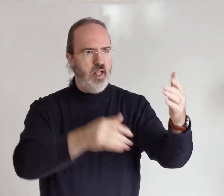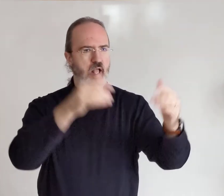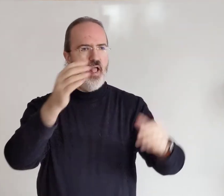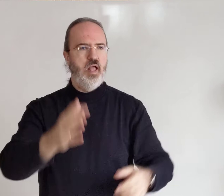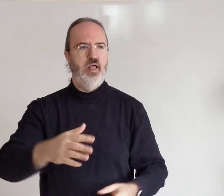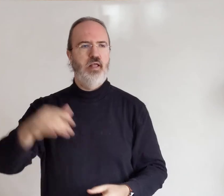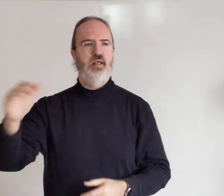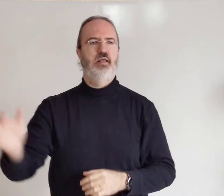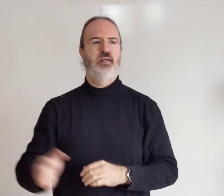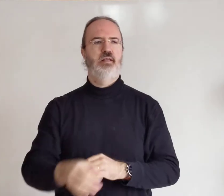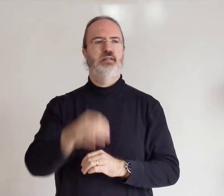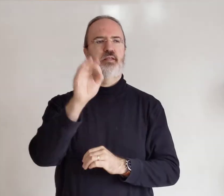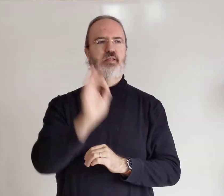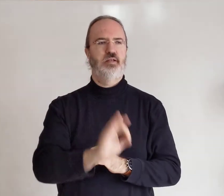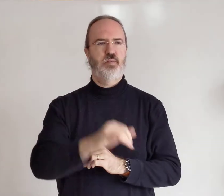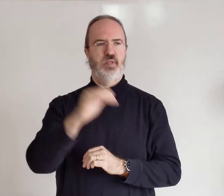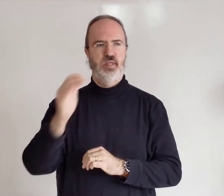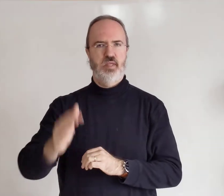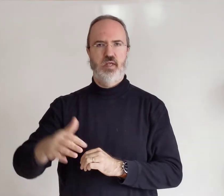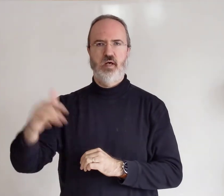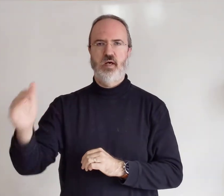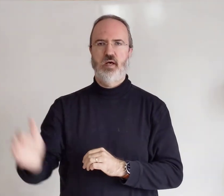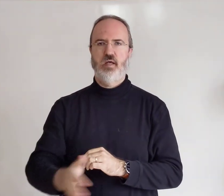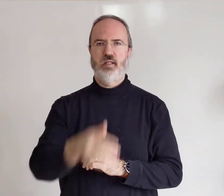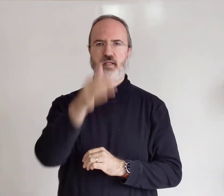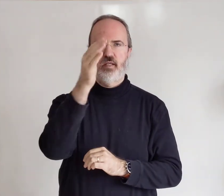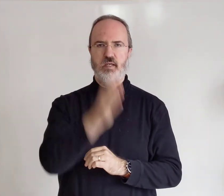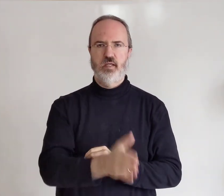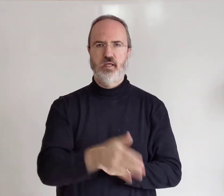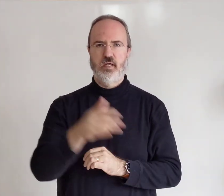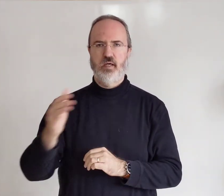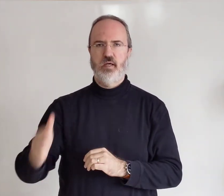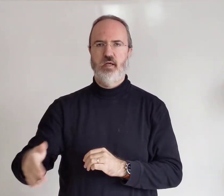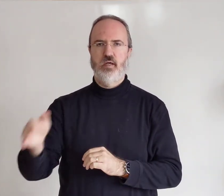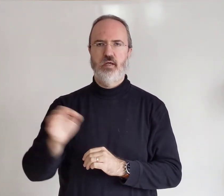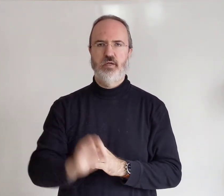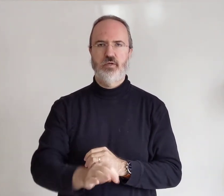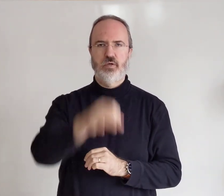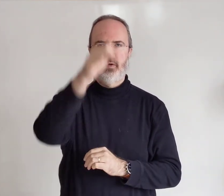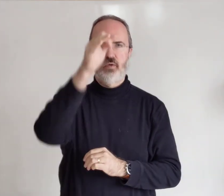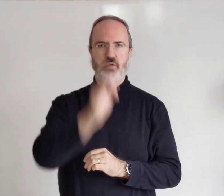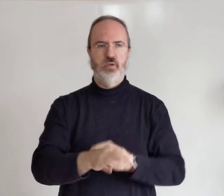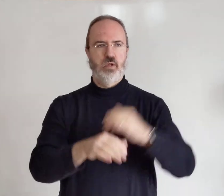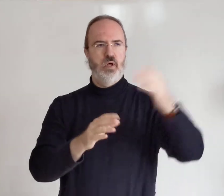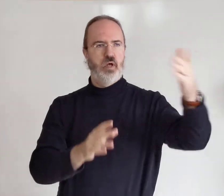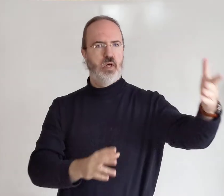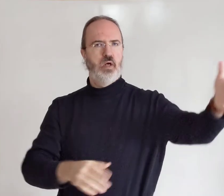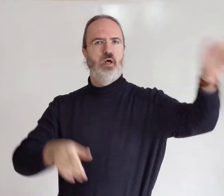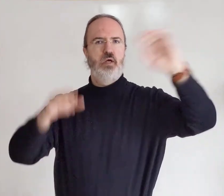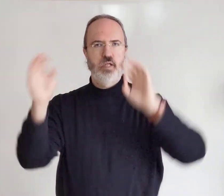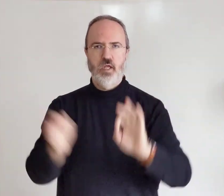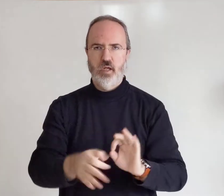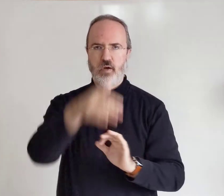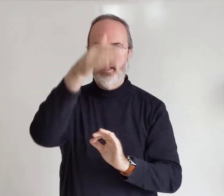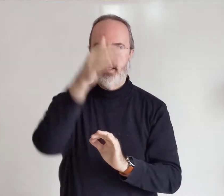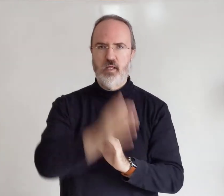Creating me a clean heart, O God Creating